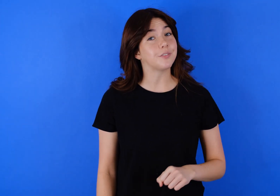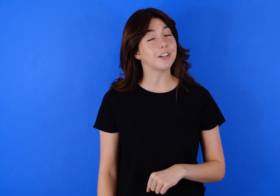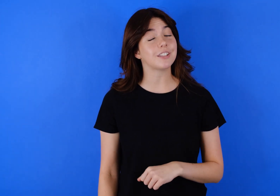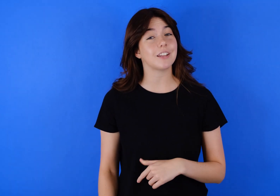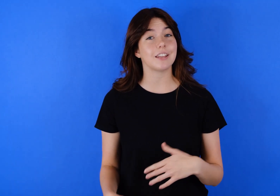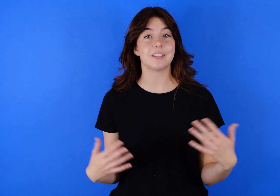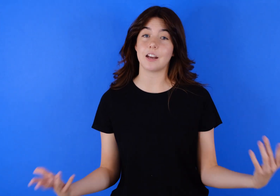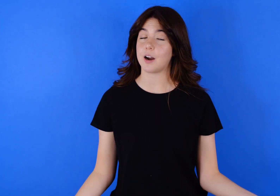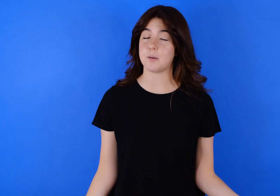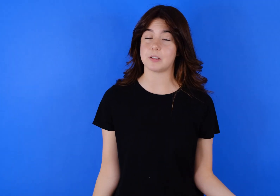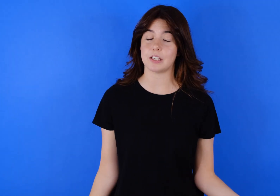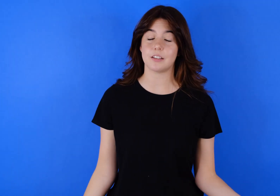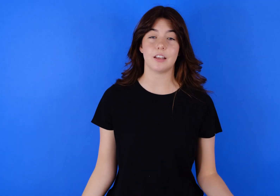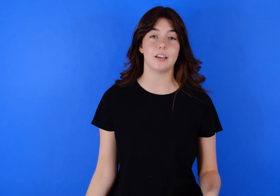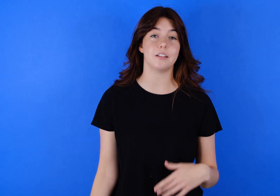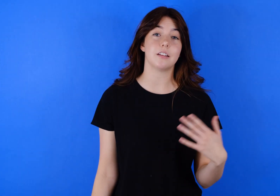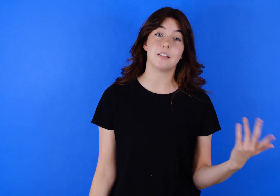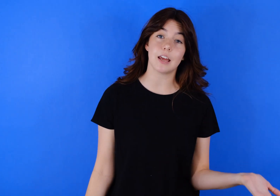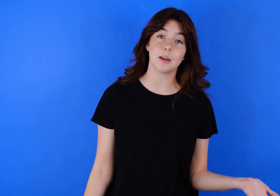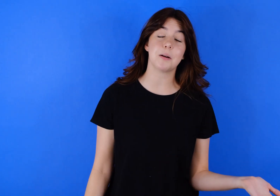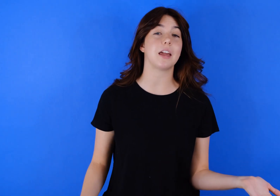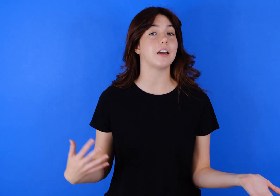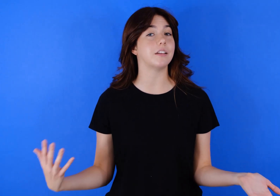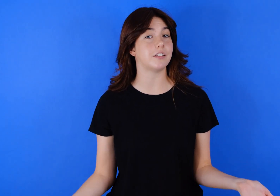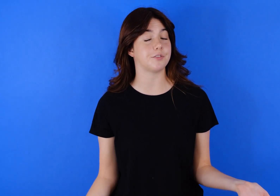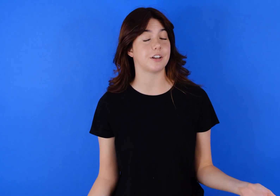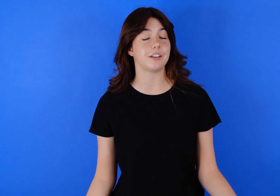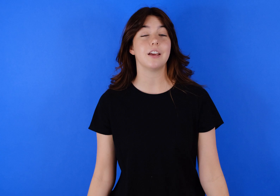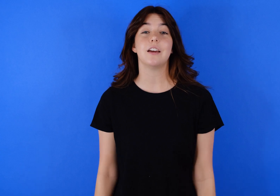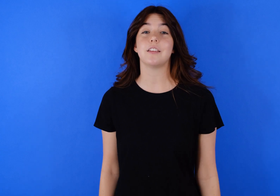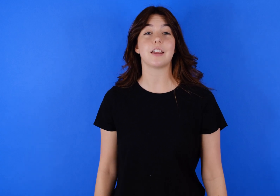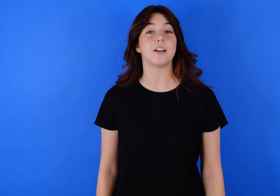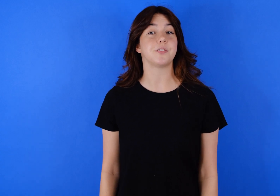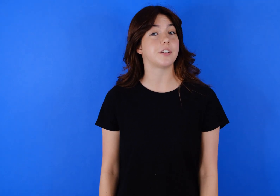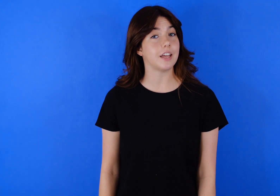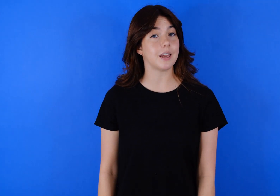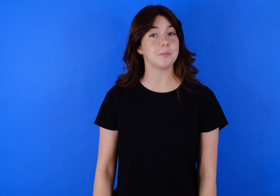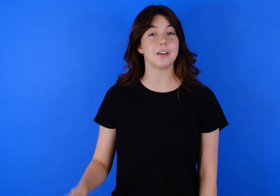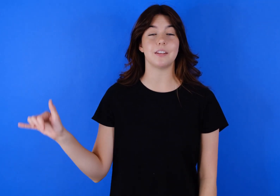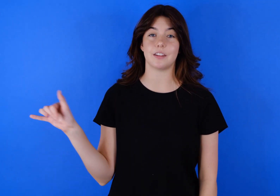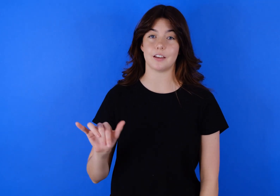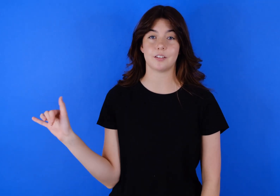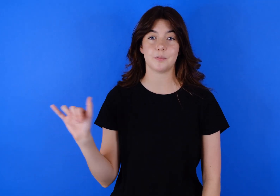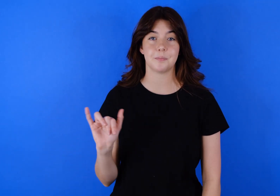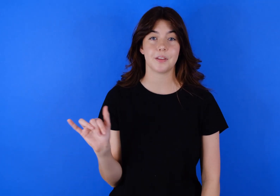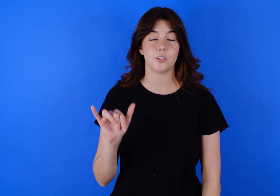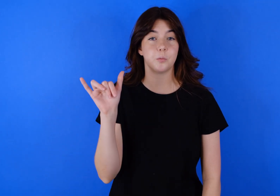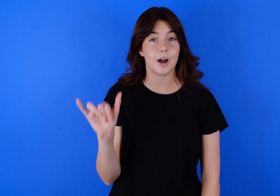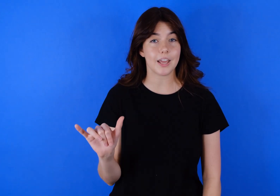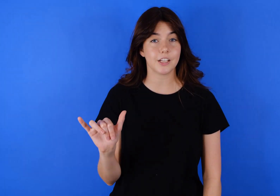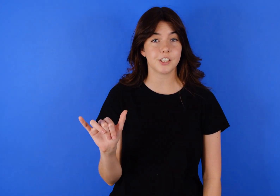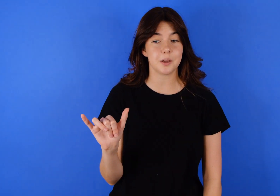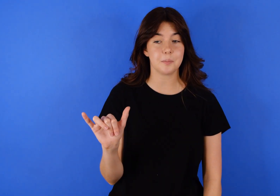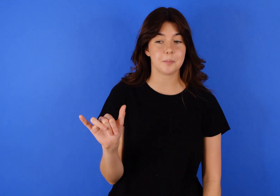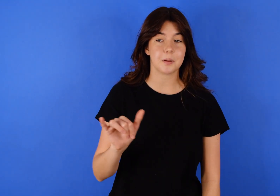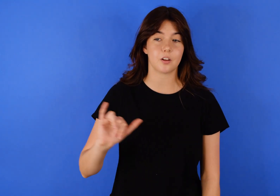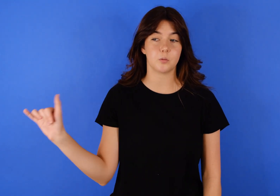first set of opposites is same and different. The sign for same is this. So Y hand shape, and it goes back and